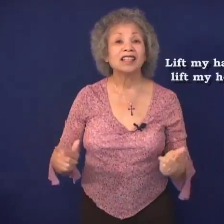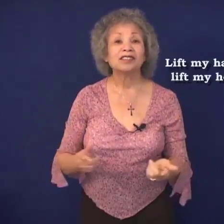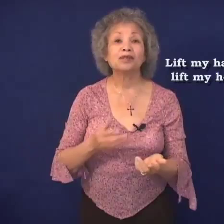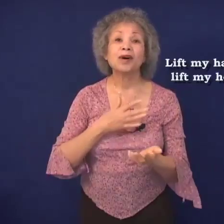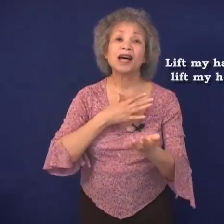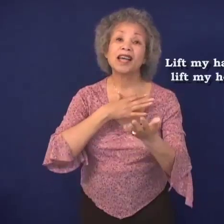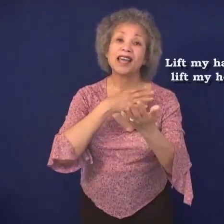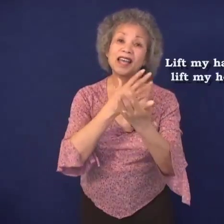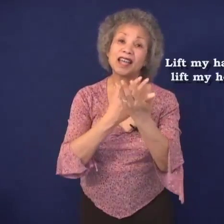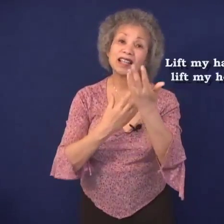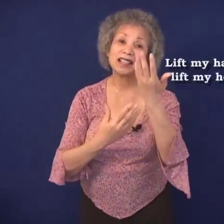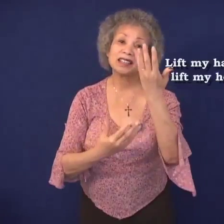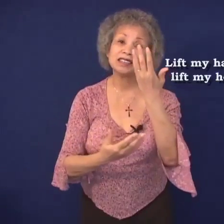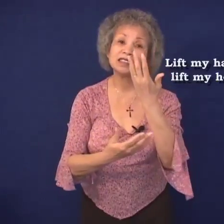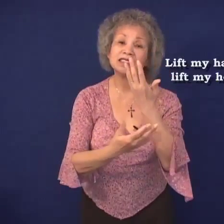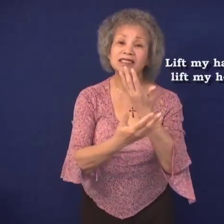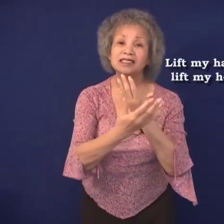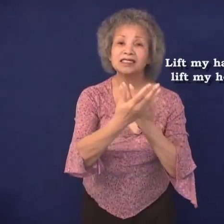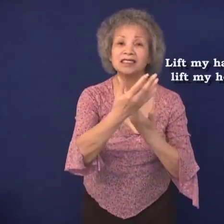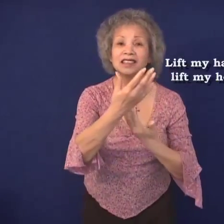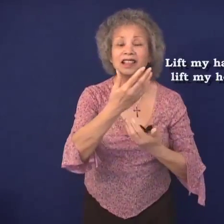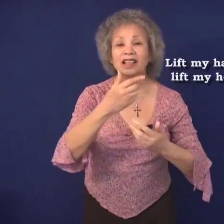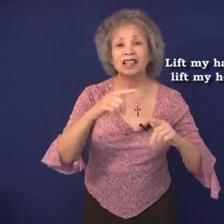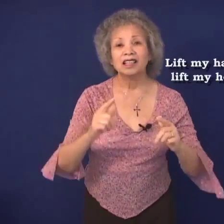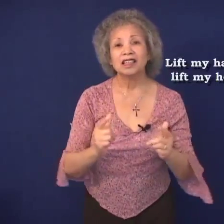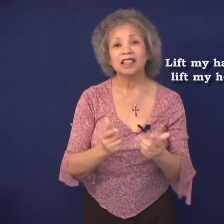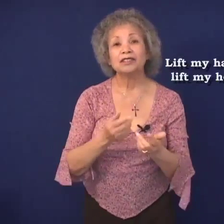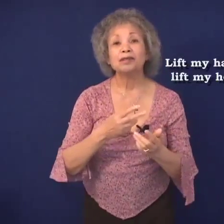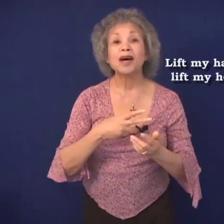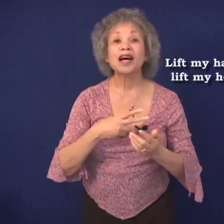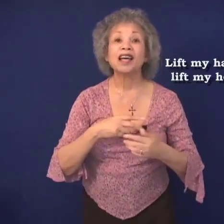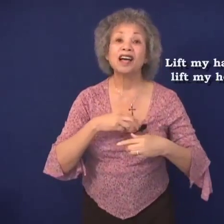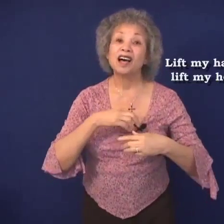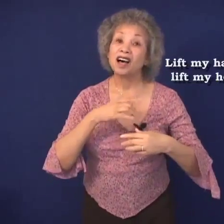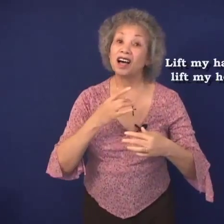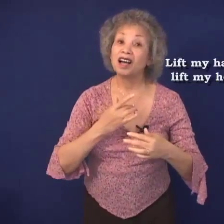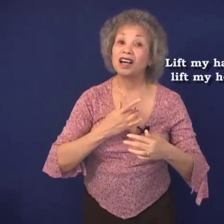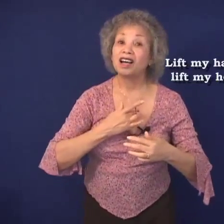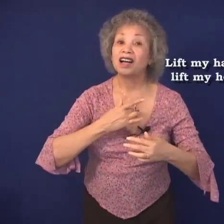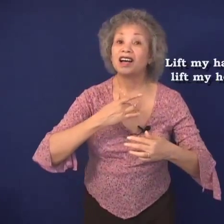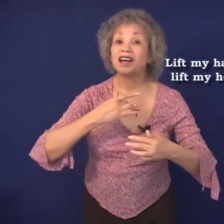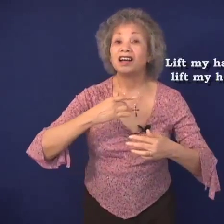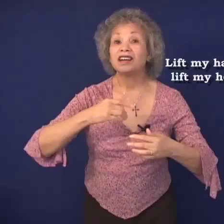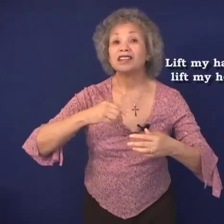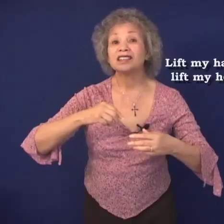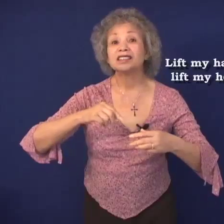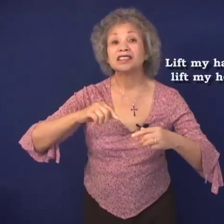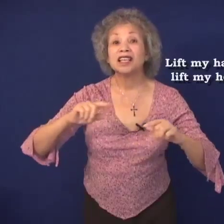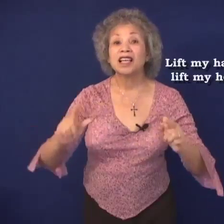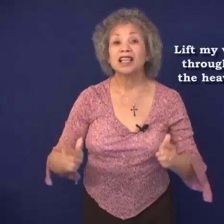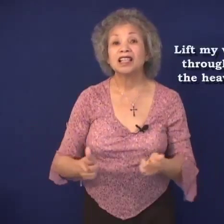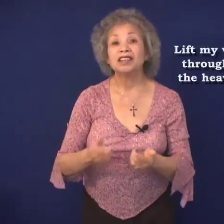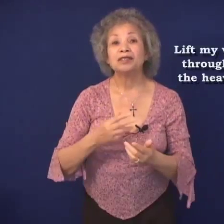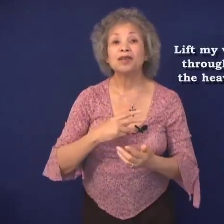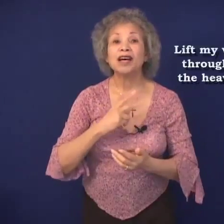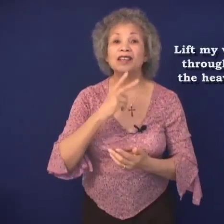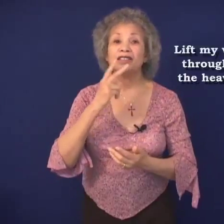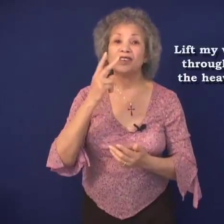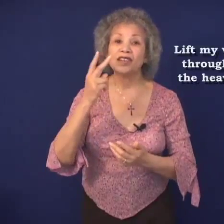Lift my hands, lift my heart. Lift my